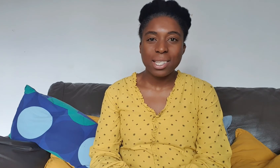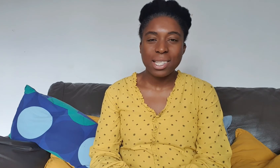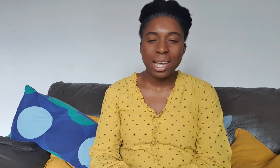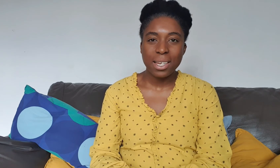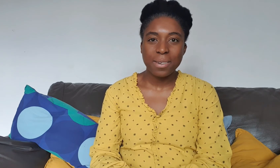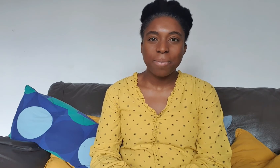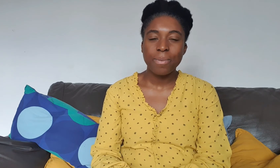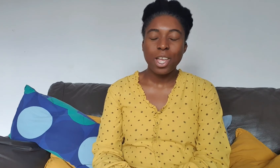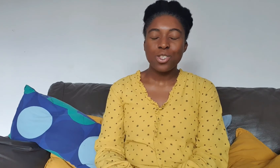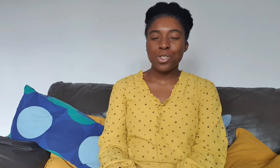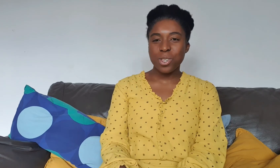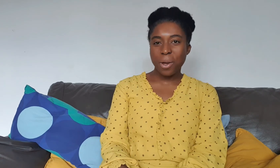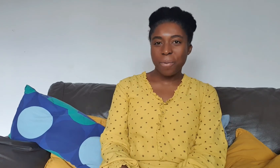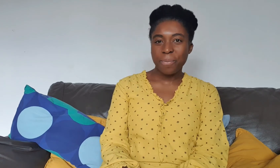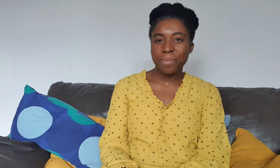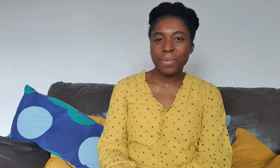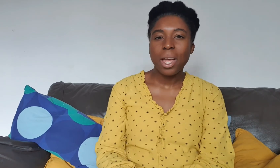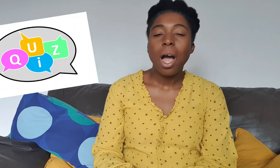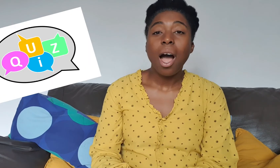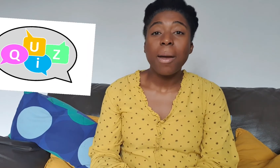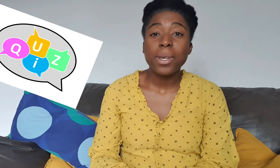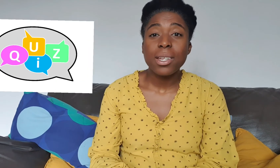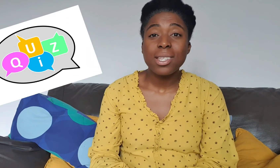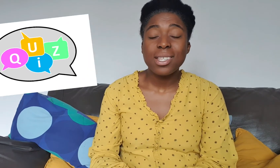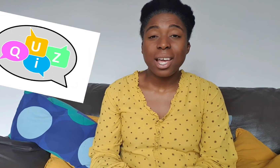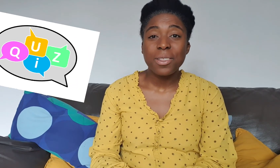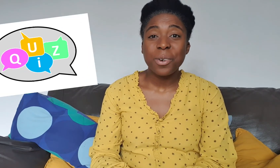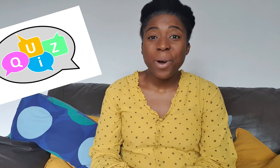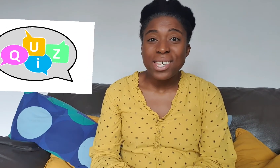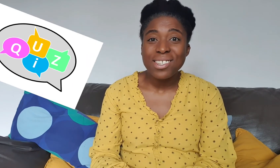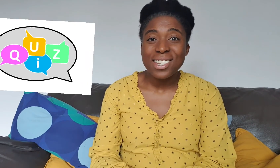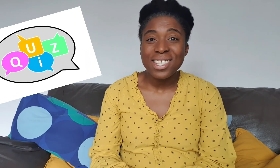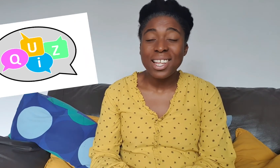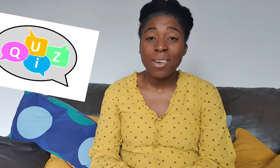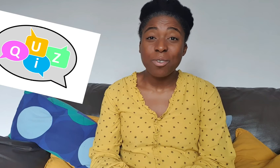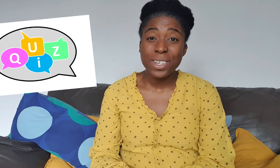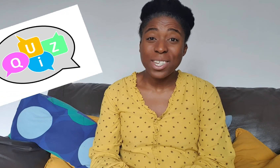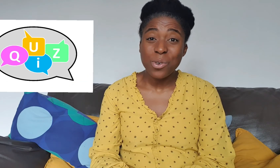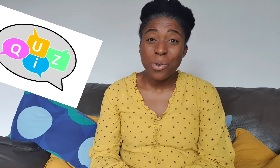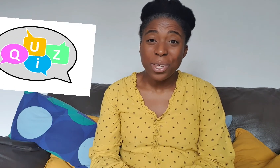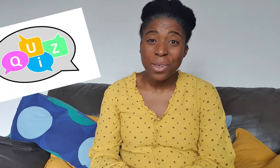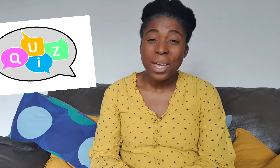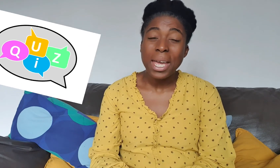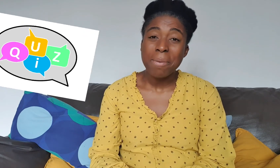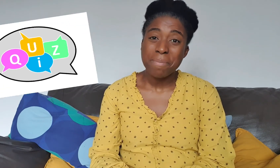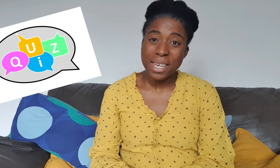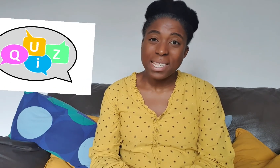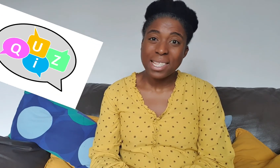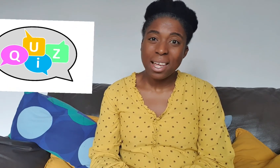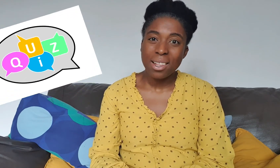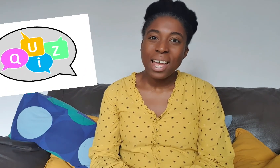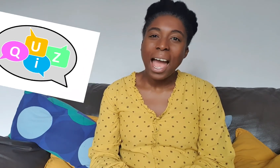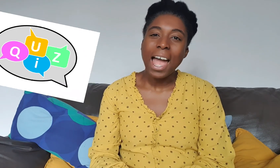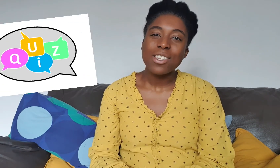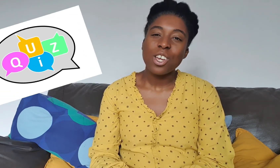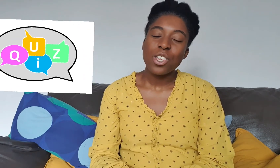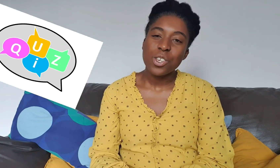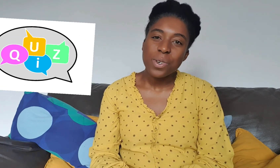understand. So, I'm going to sign the questions that I've already taught you in BSL. And you can